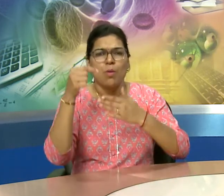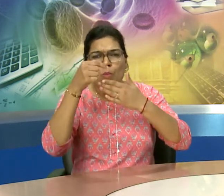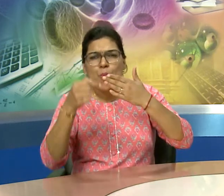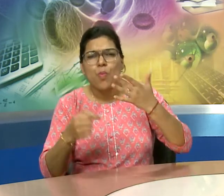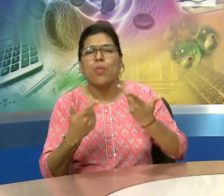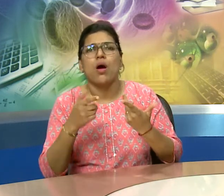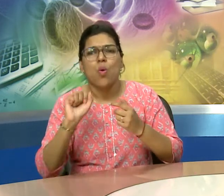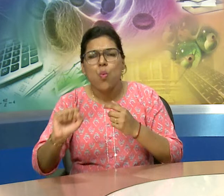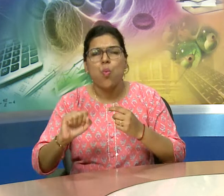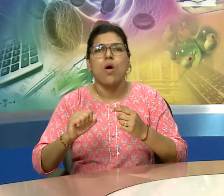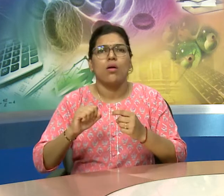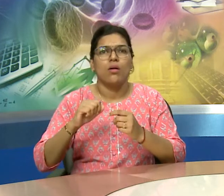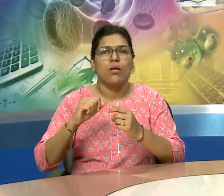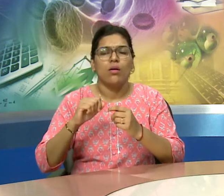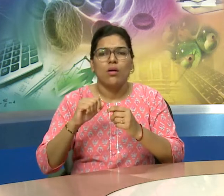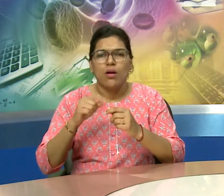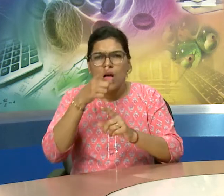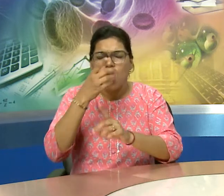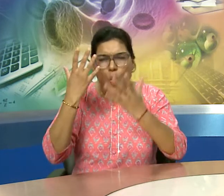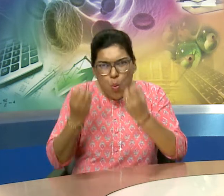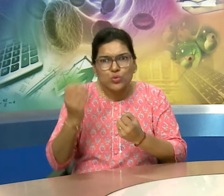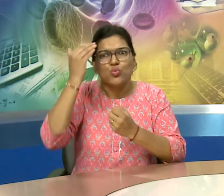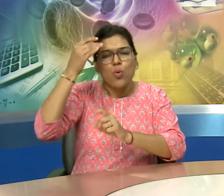There are some fast scorpions facts.